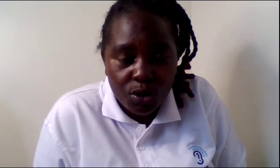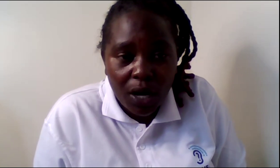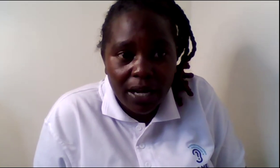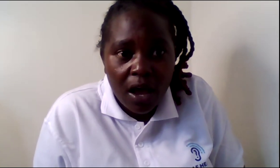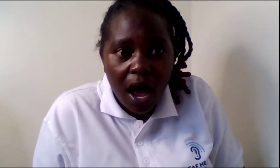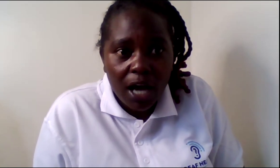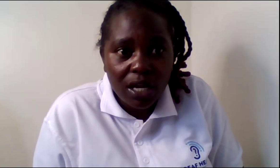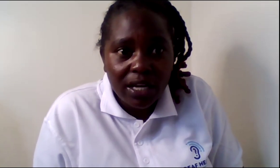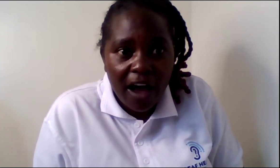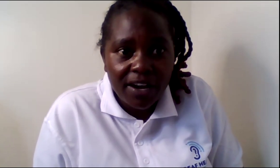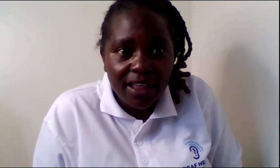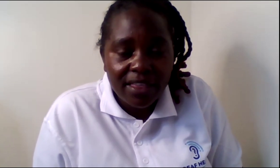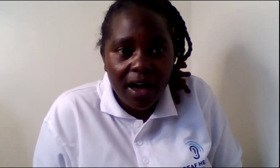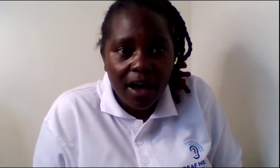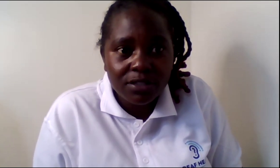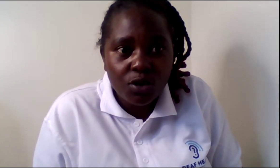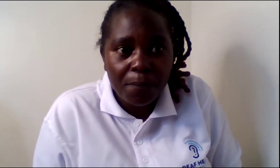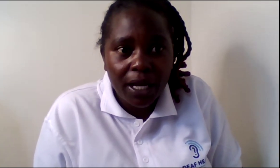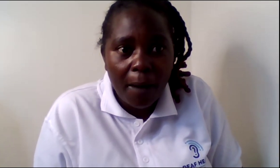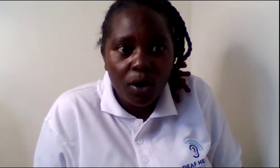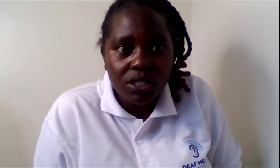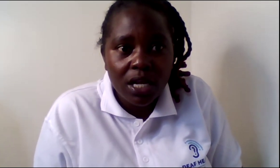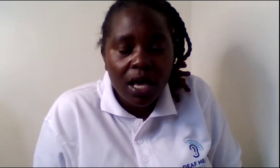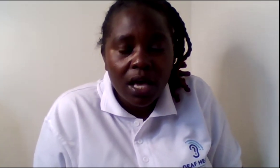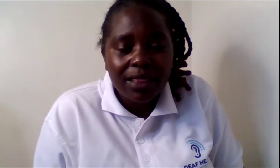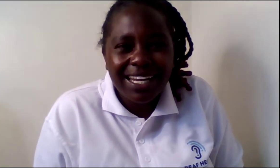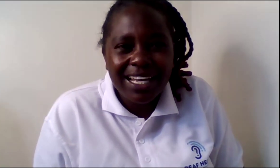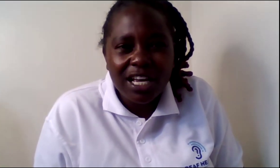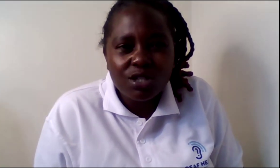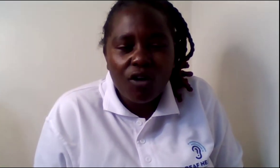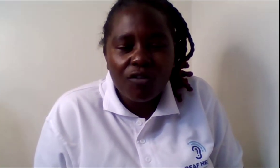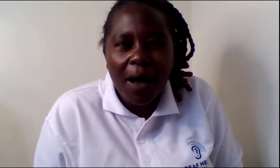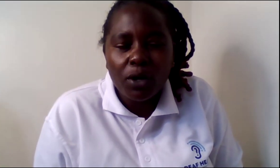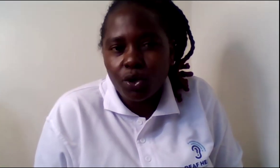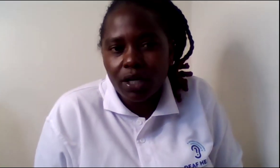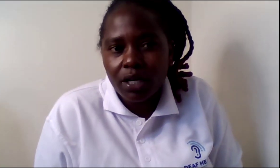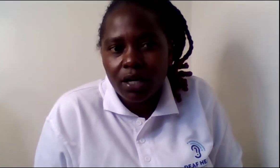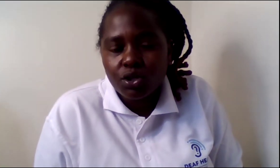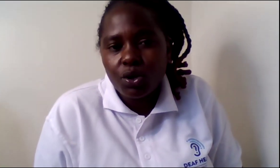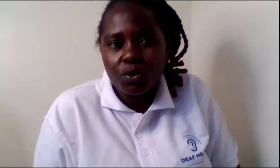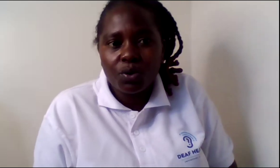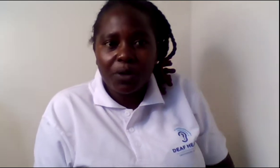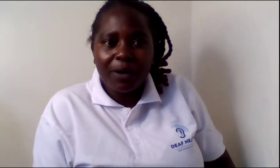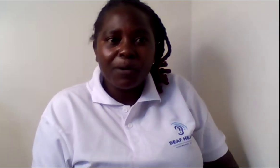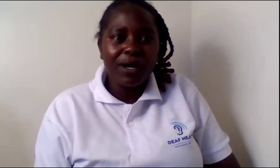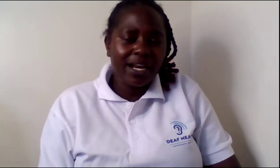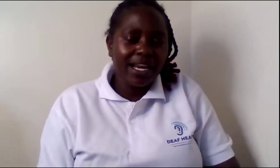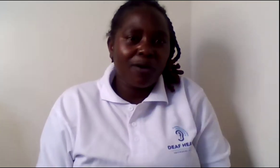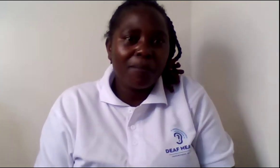can actually have another topic about the dangers of abortion. So we will really recommend